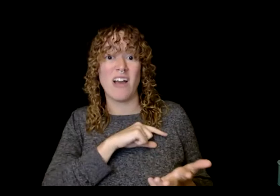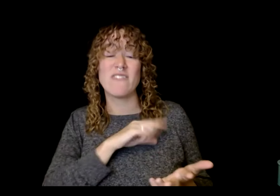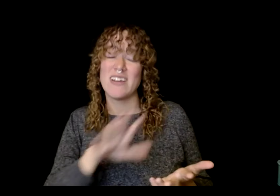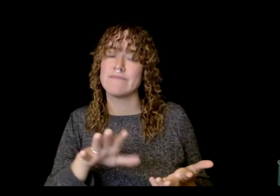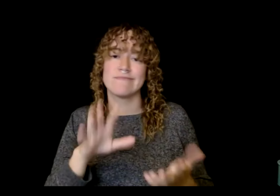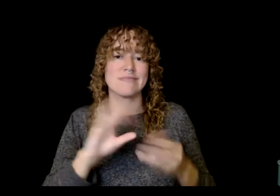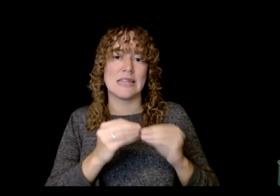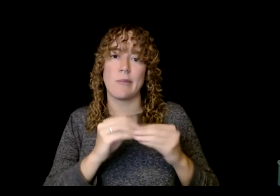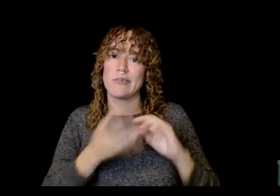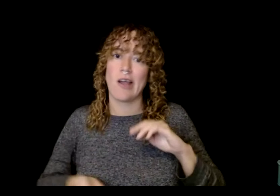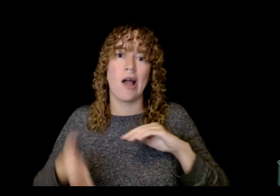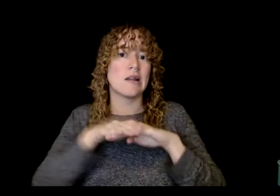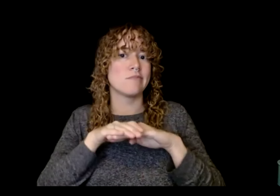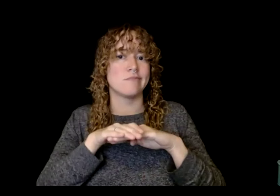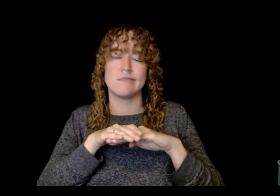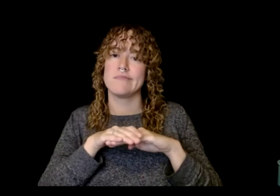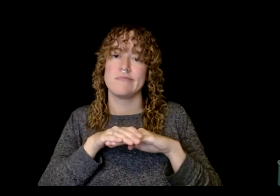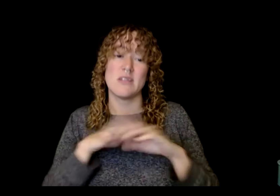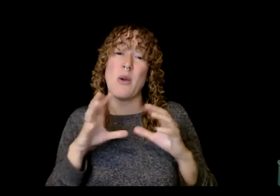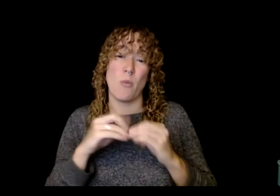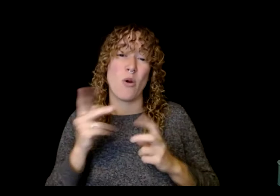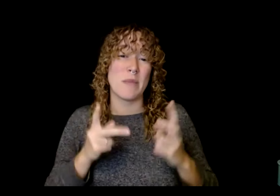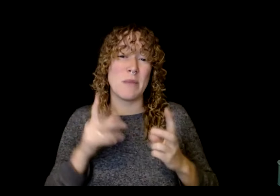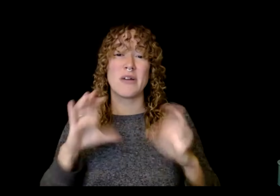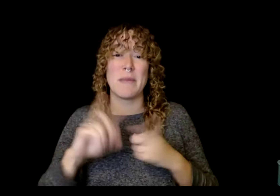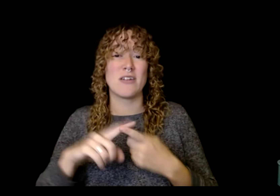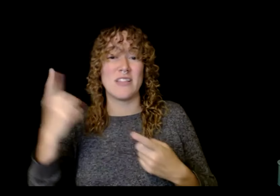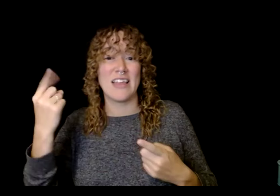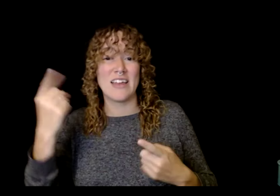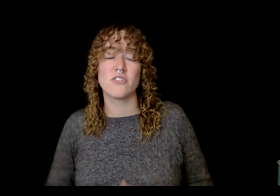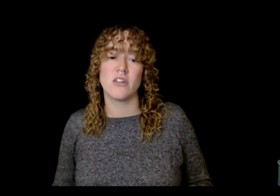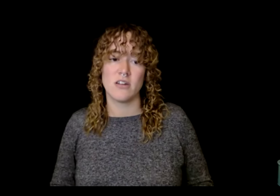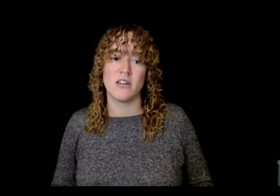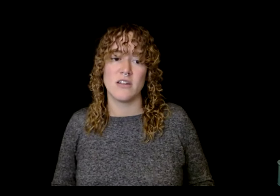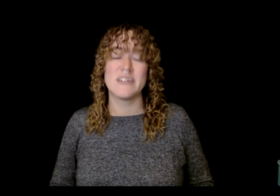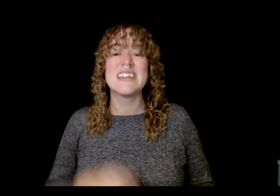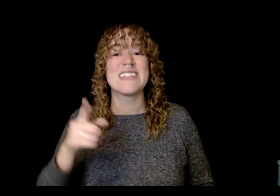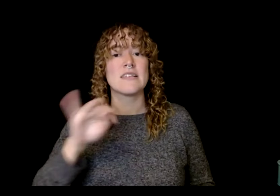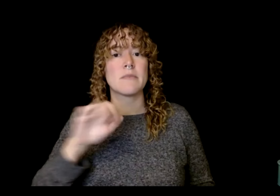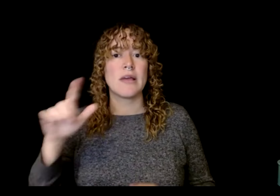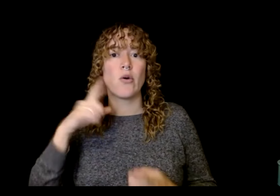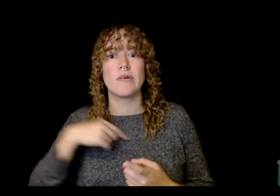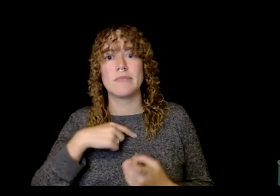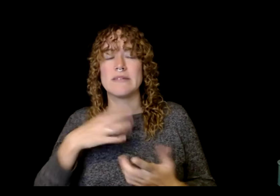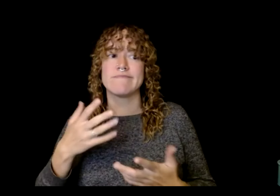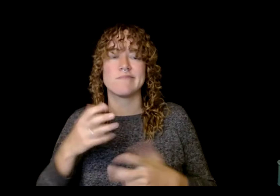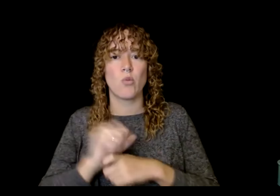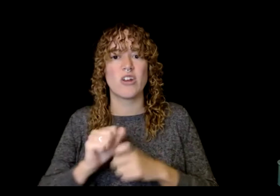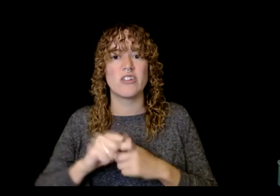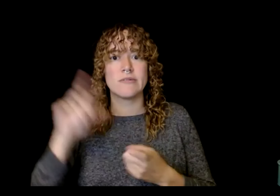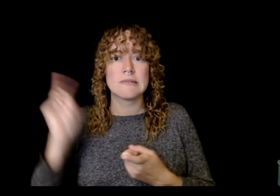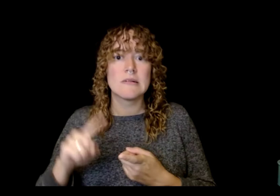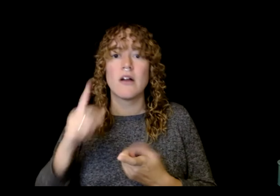legislative session. So there's been several scaled down versions of the bill, focusing first on children and